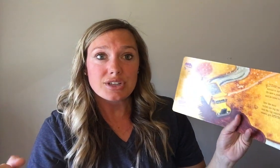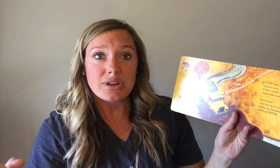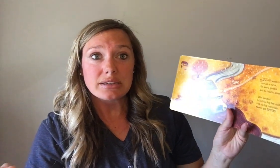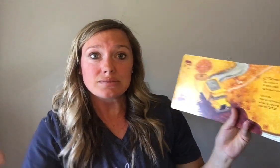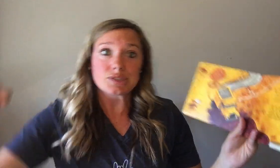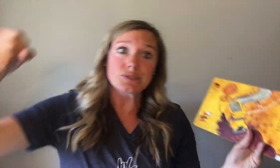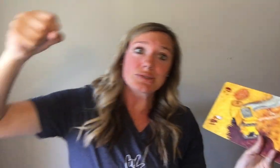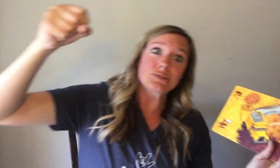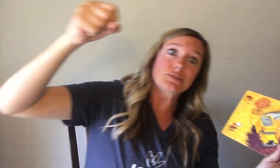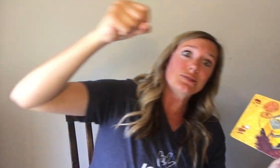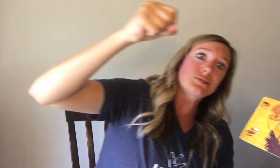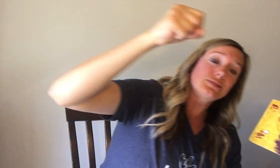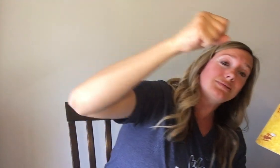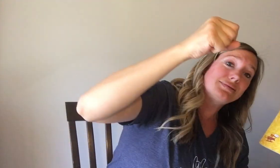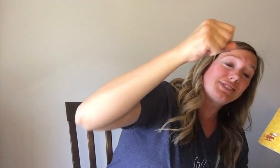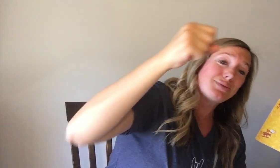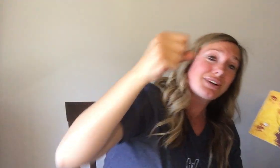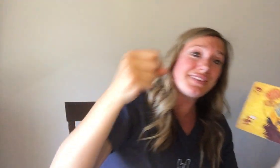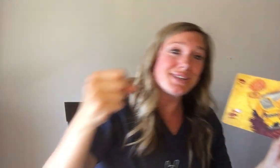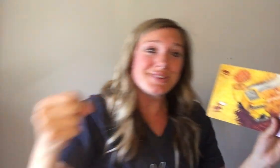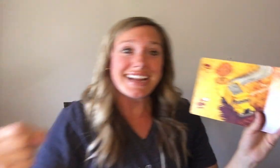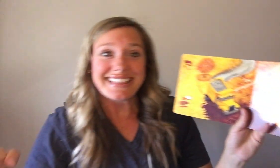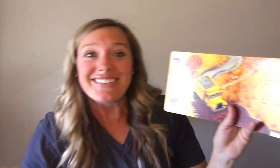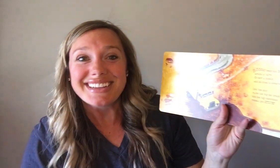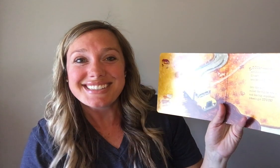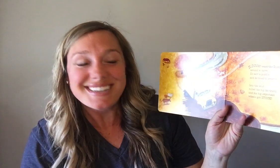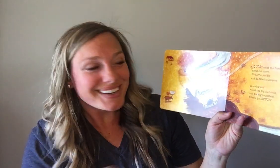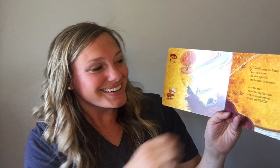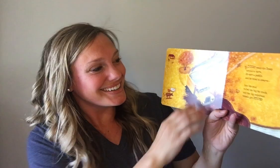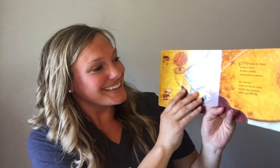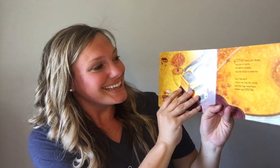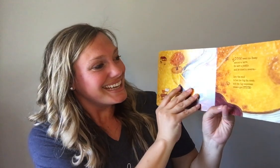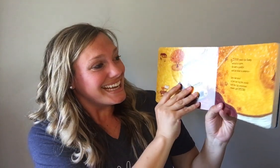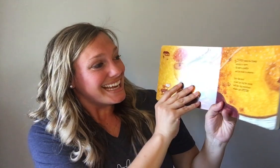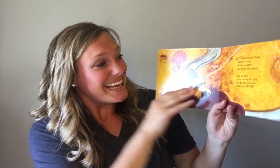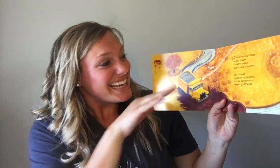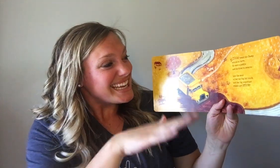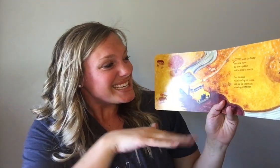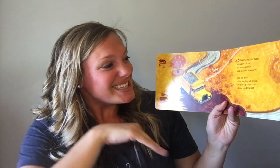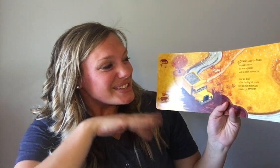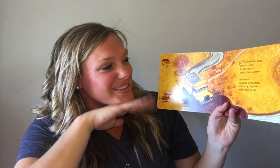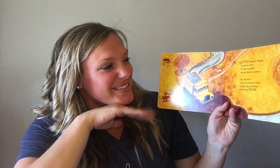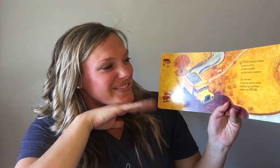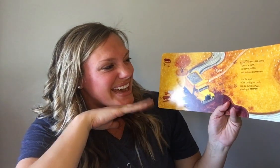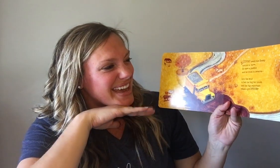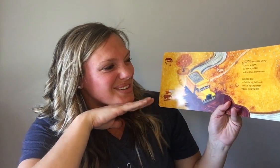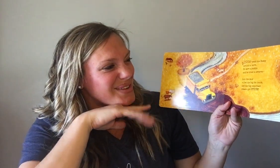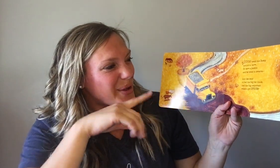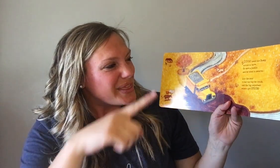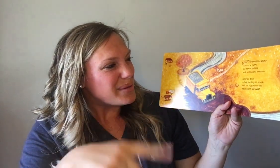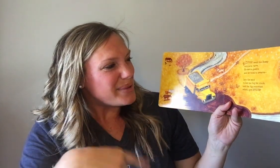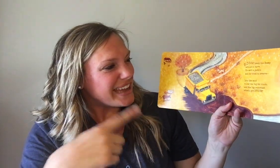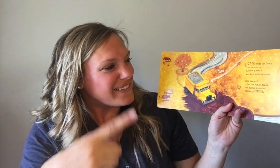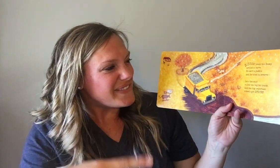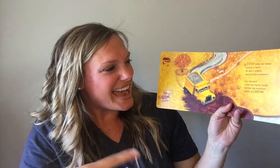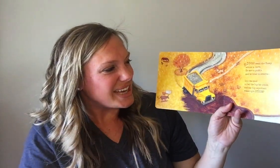truck? Swerve your truck, that means turn. Into the mud rolled the big fat